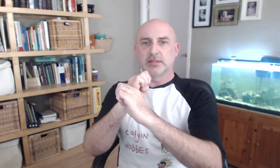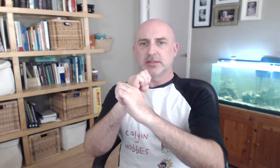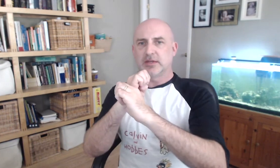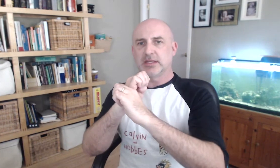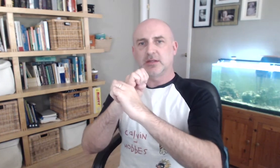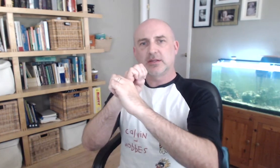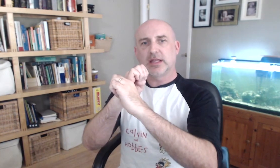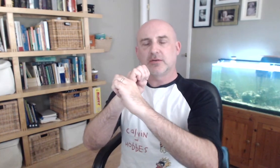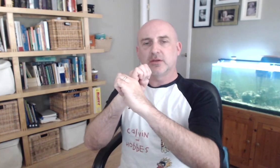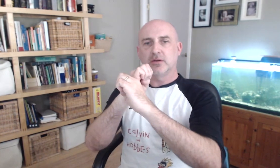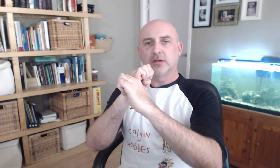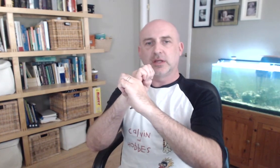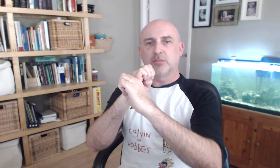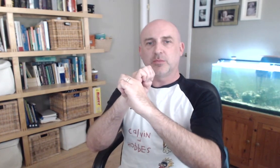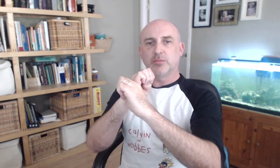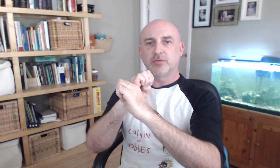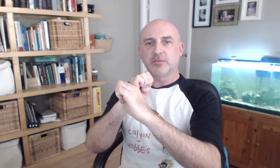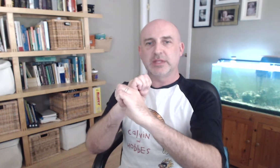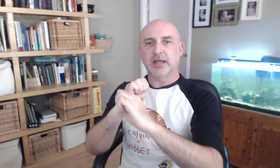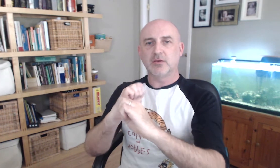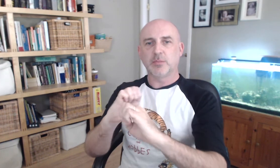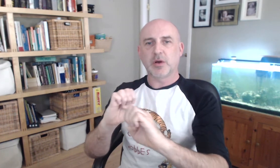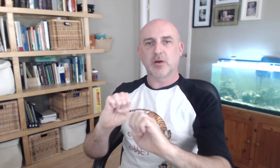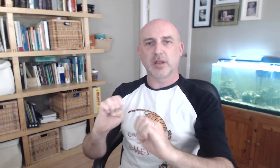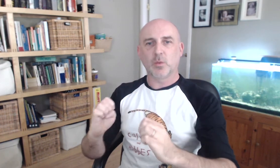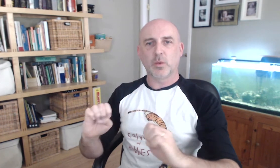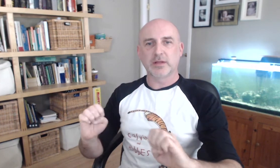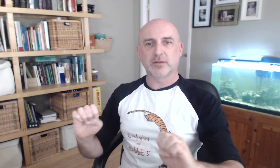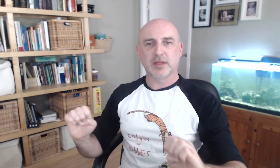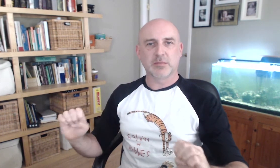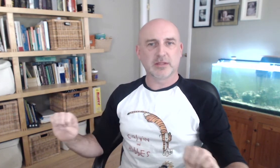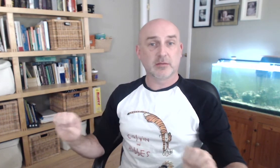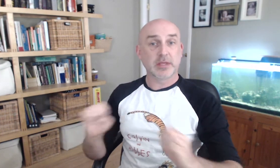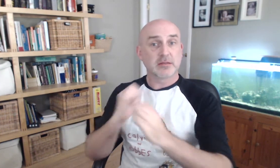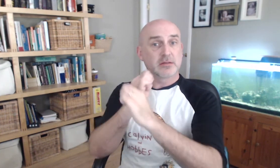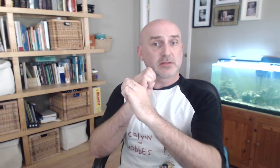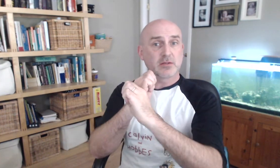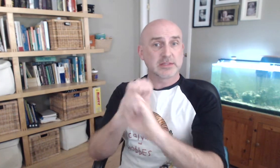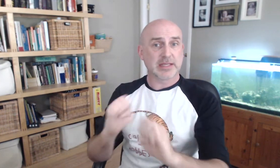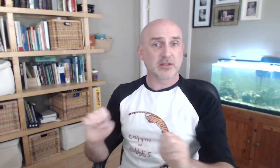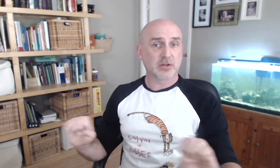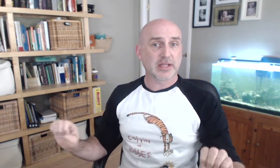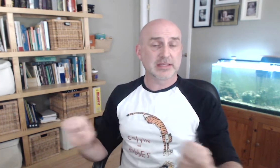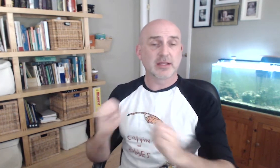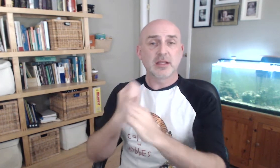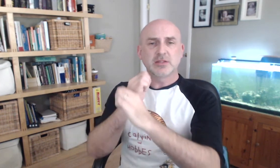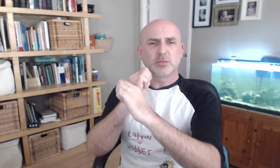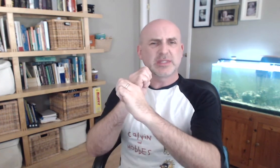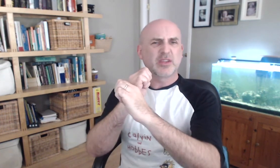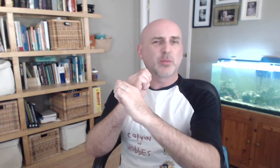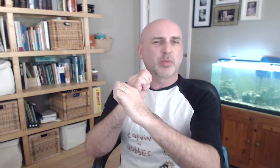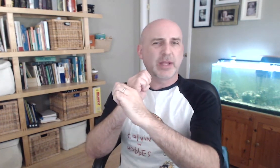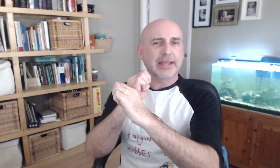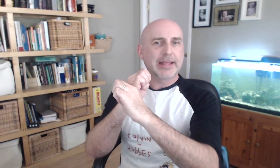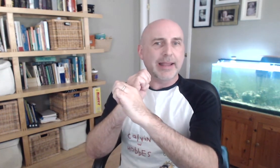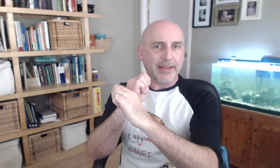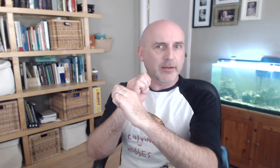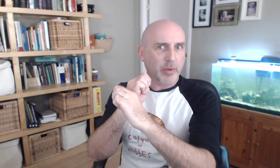see if I can get a good angle here. I'm going to move them down, apart, and wiggle them a little bit. So the sign look like, it's almost like you're breaking an egg